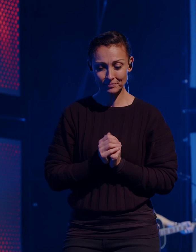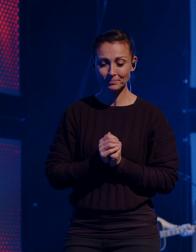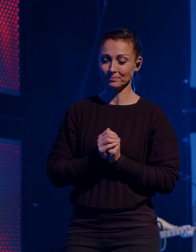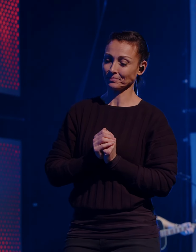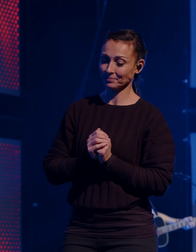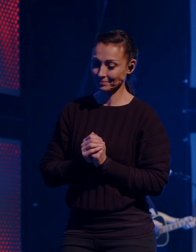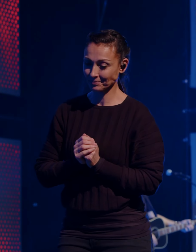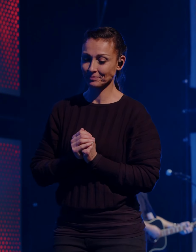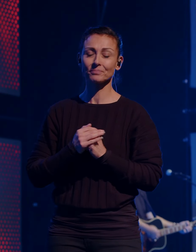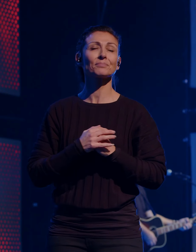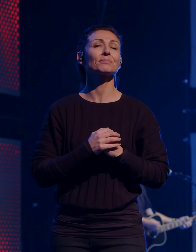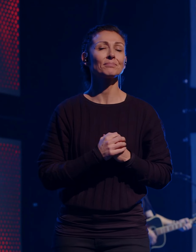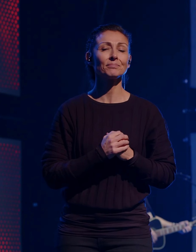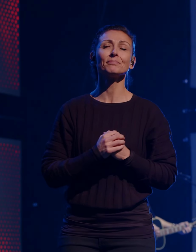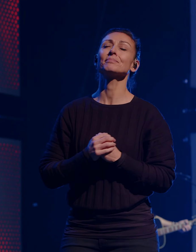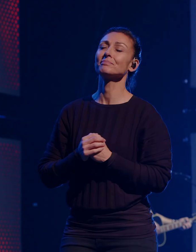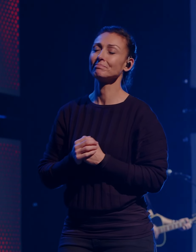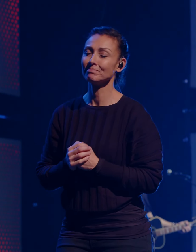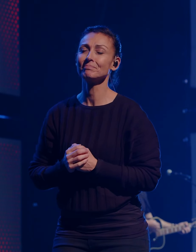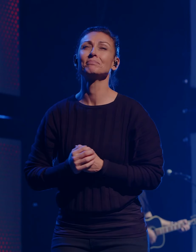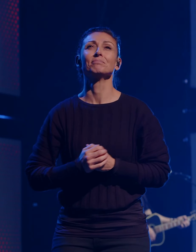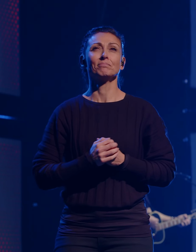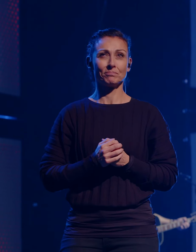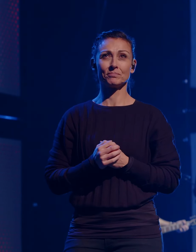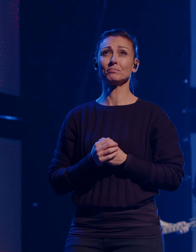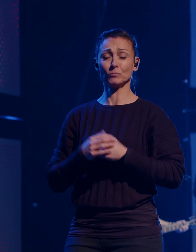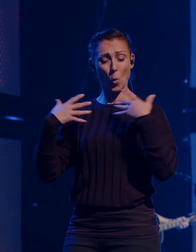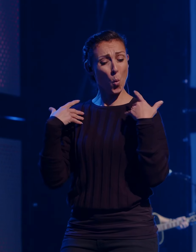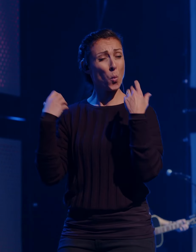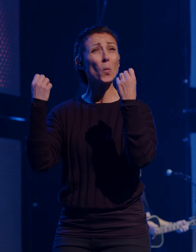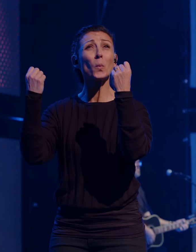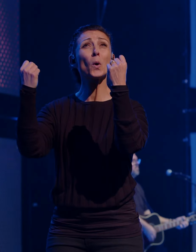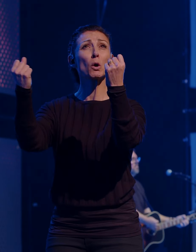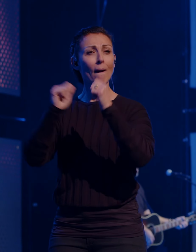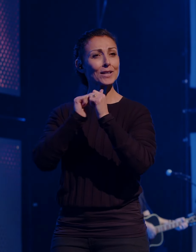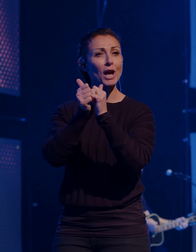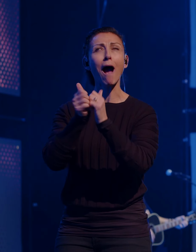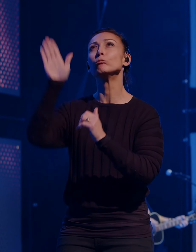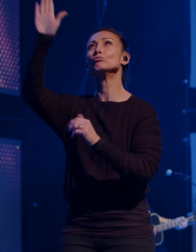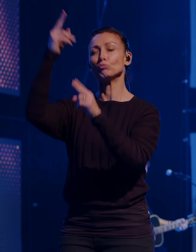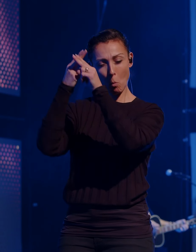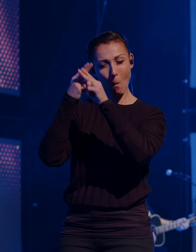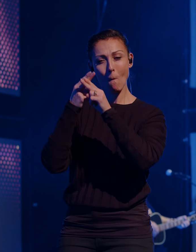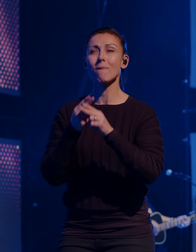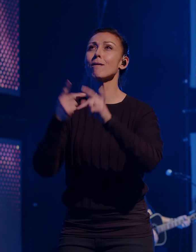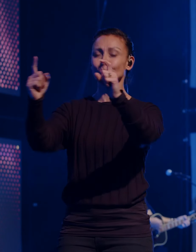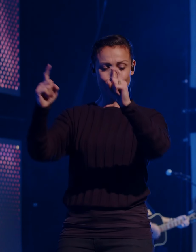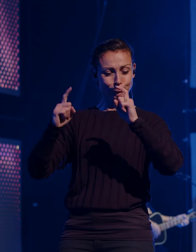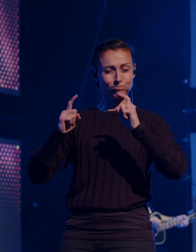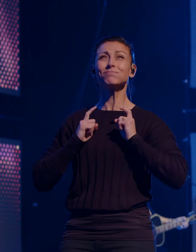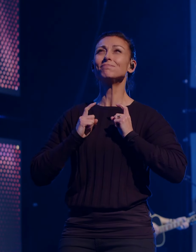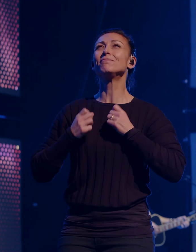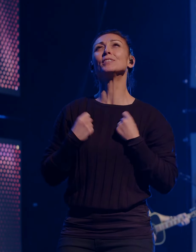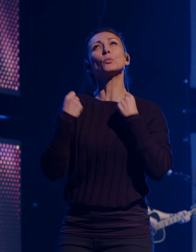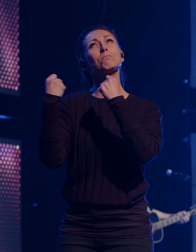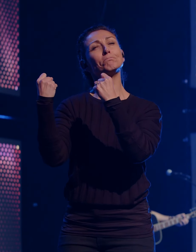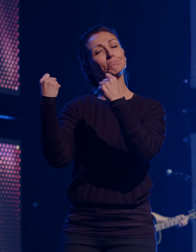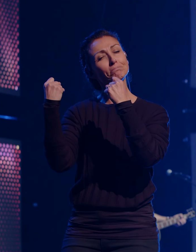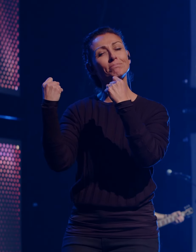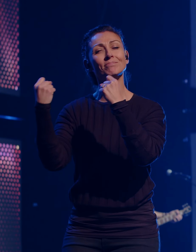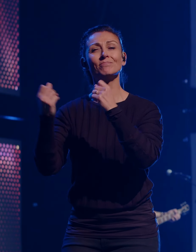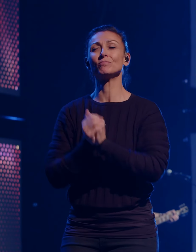ashamed. We will take courage. We will take courage in your name. Whether